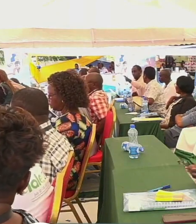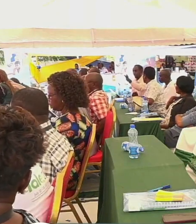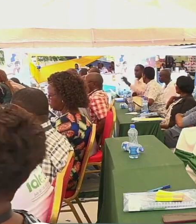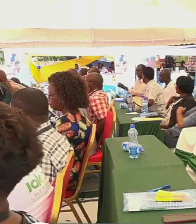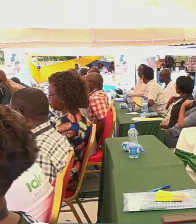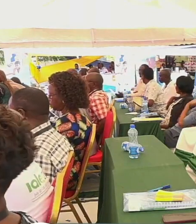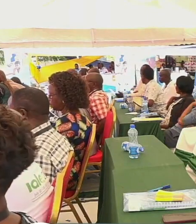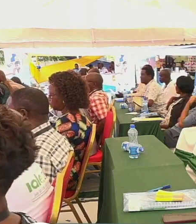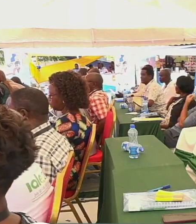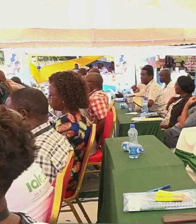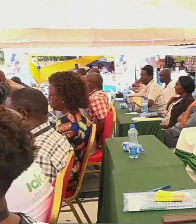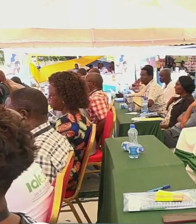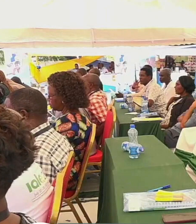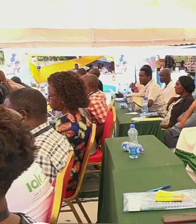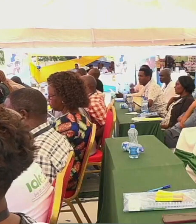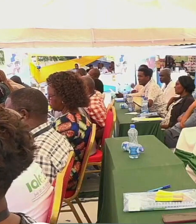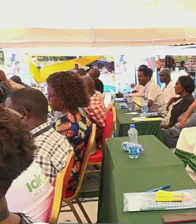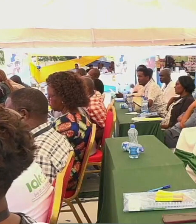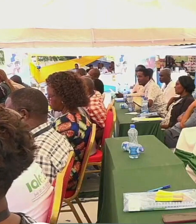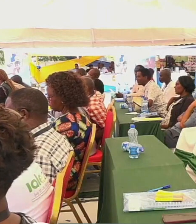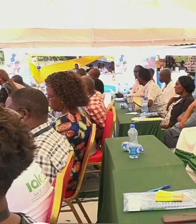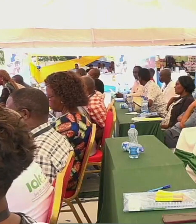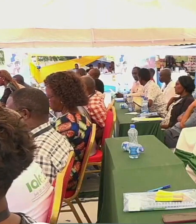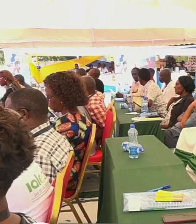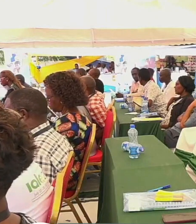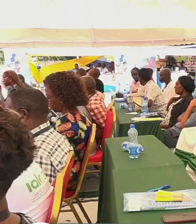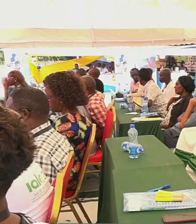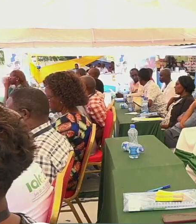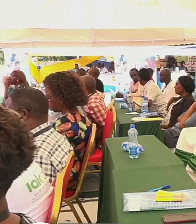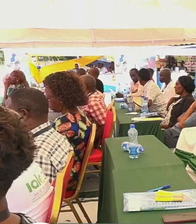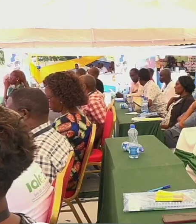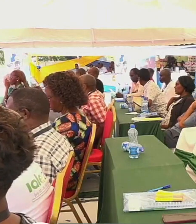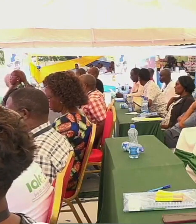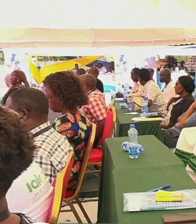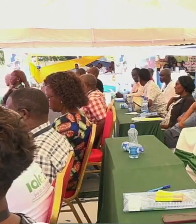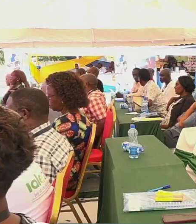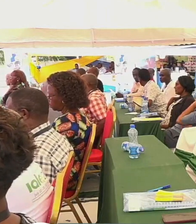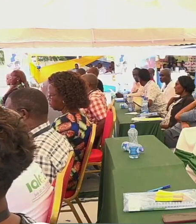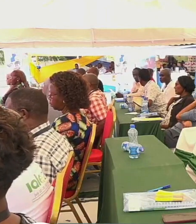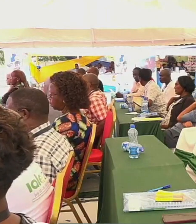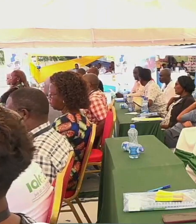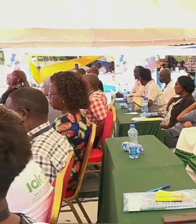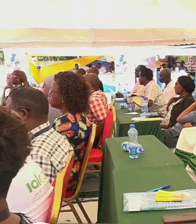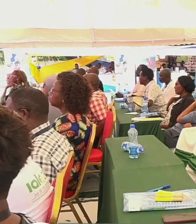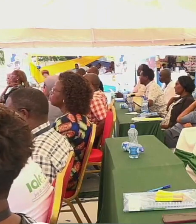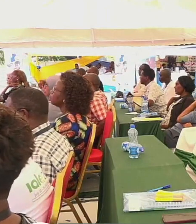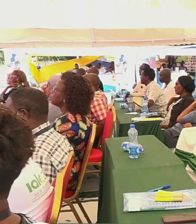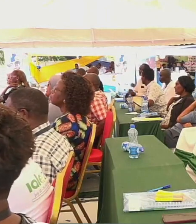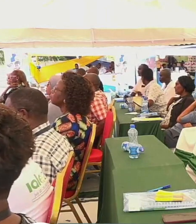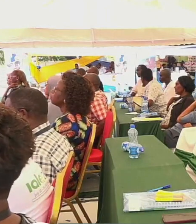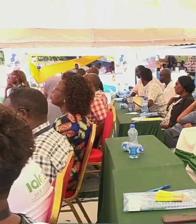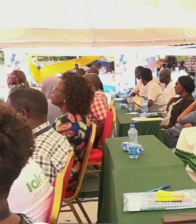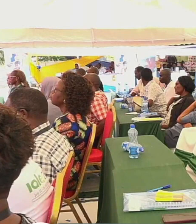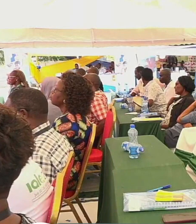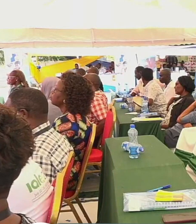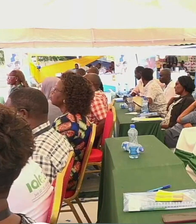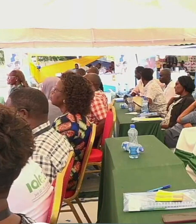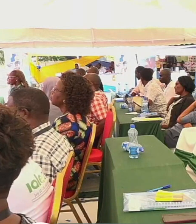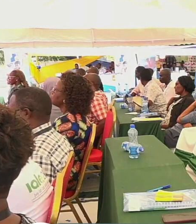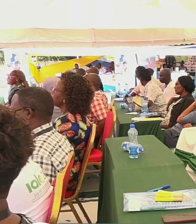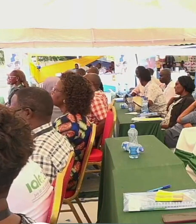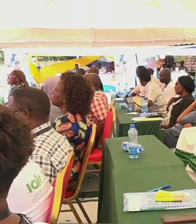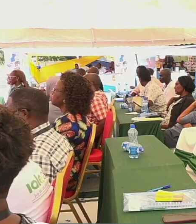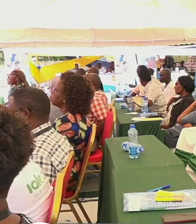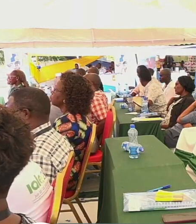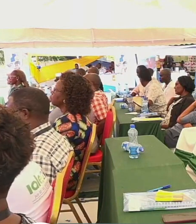My name is Clara Chonga from Kilifi County, CEC Education, Vocational Training, and